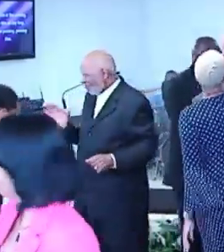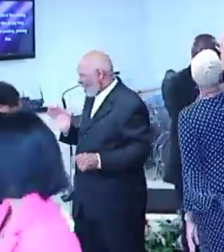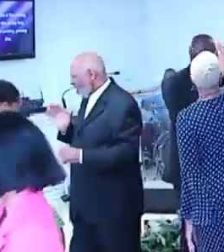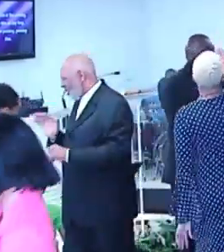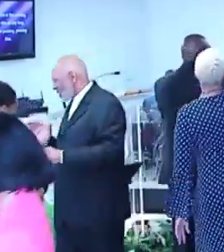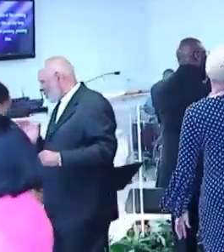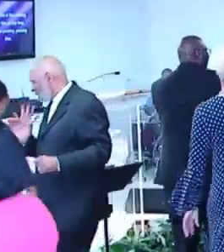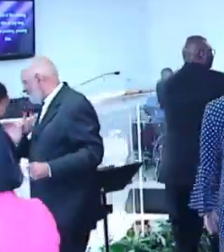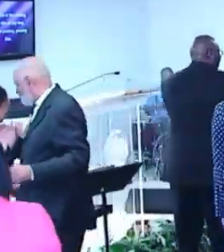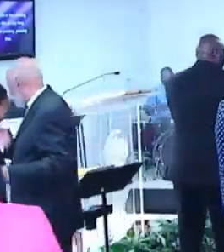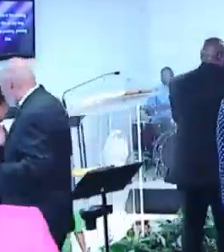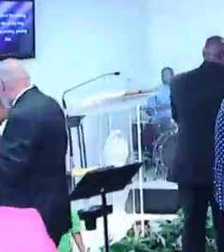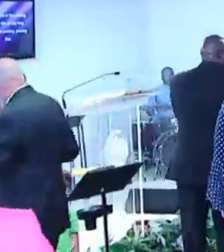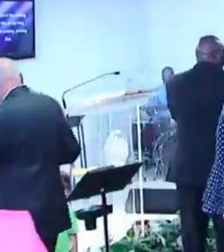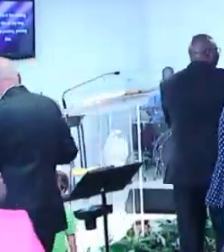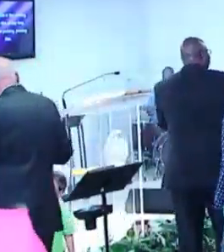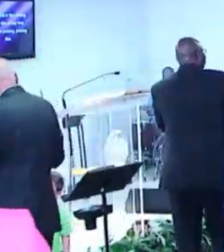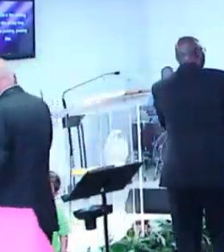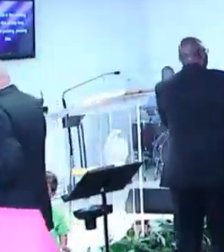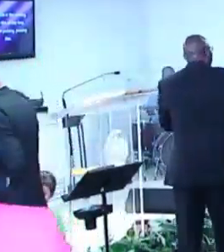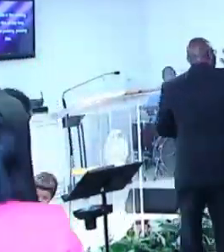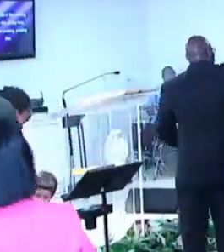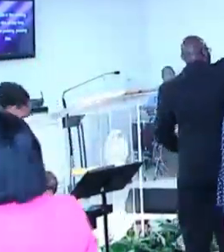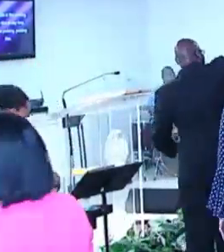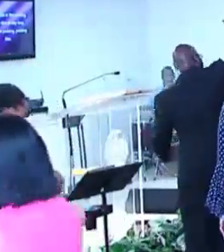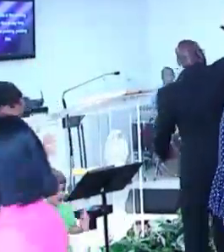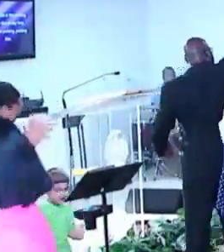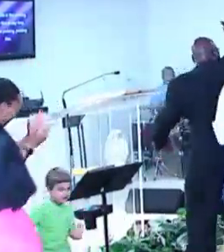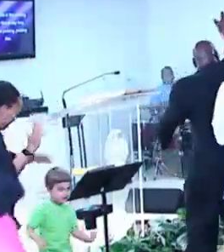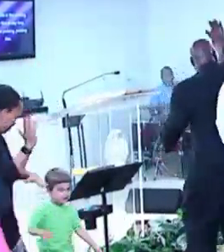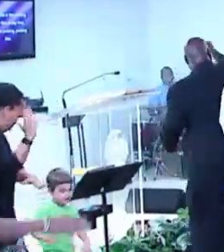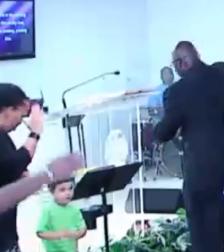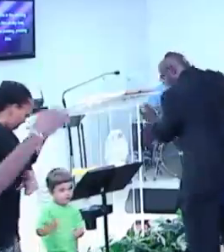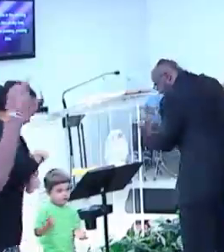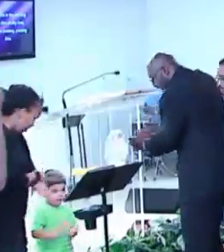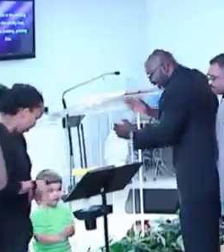Praise him in the morning. Praise him all day long.